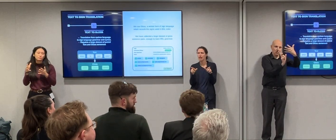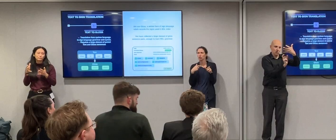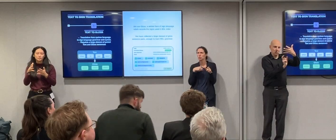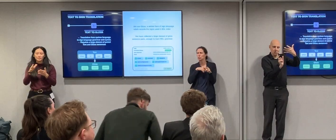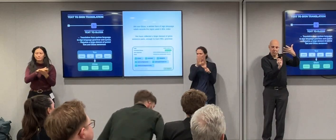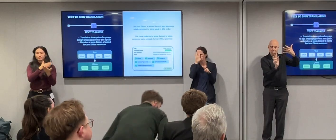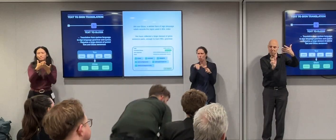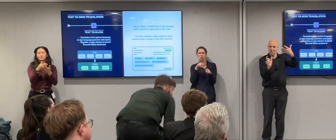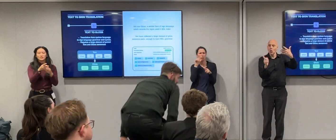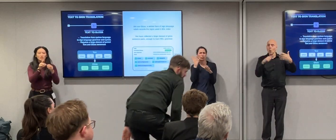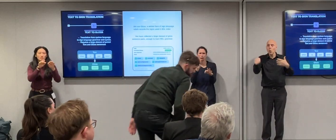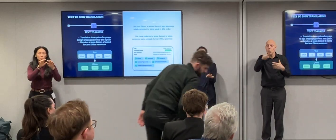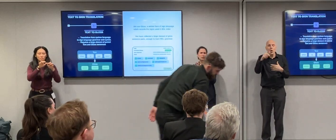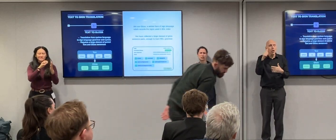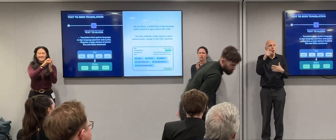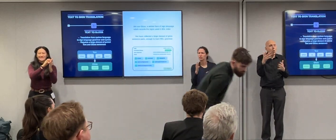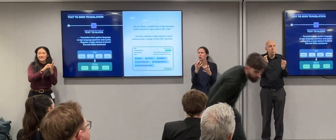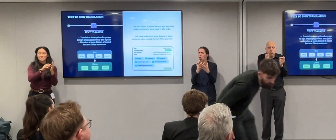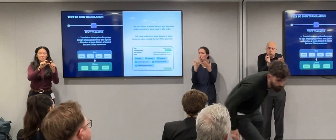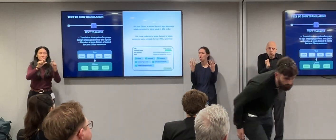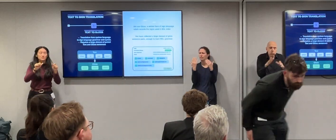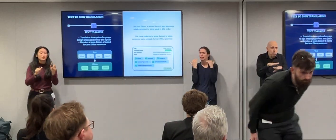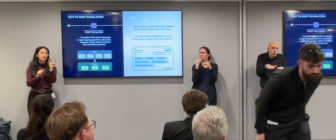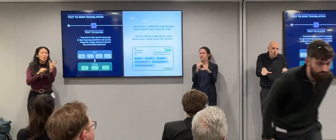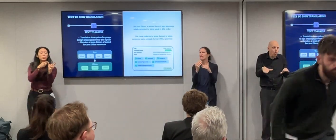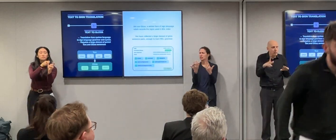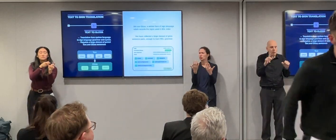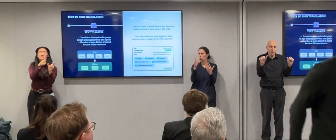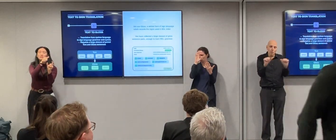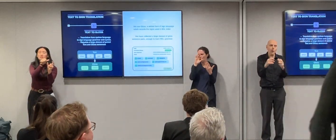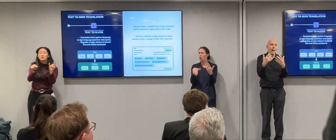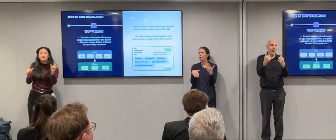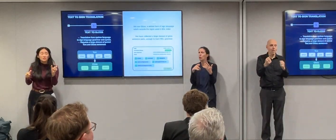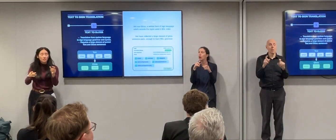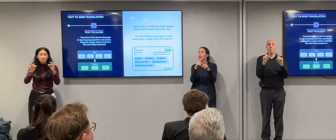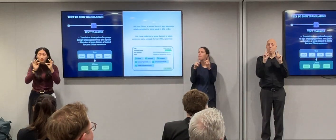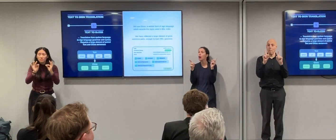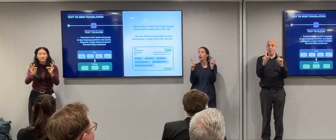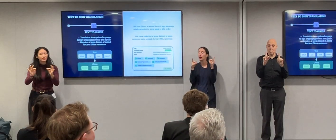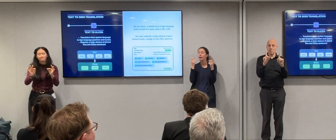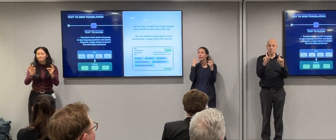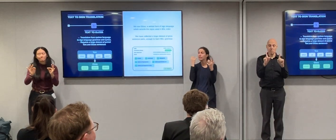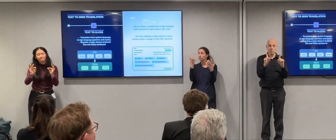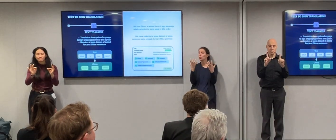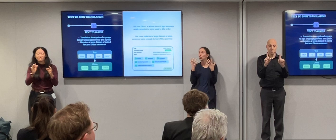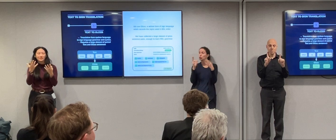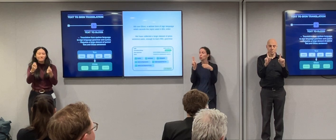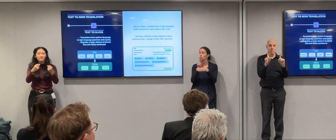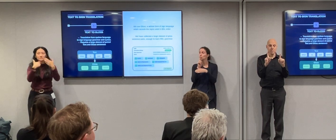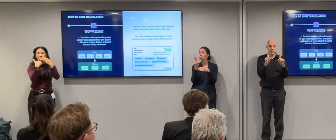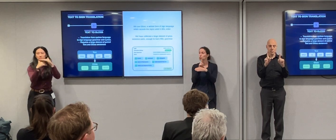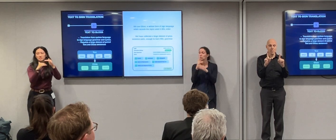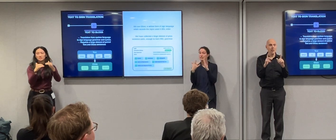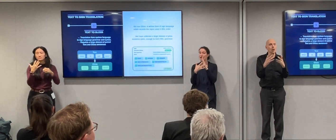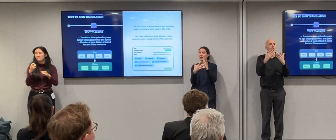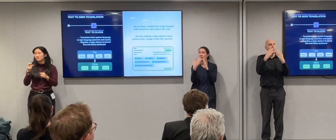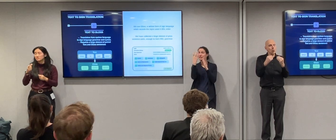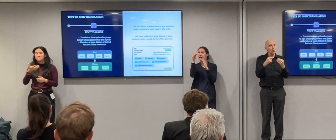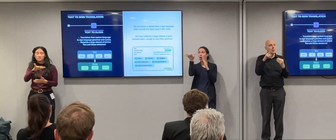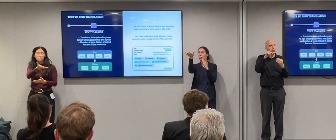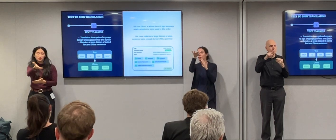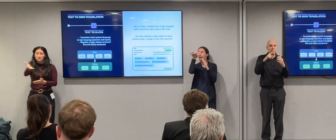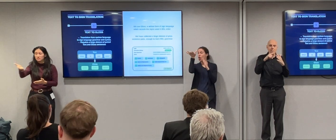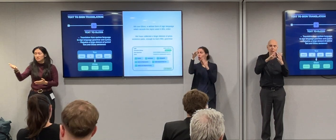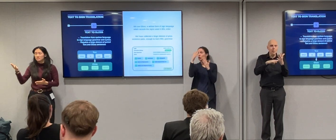gloss isn't perfect. There's a lot of limitations there, but in order to use a lot of the NMT techniques that are out there in the